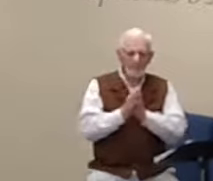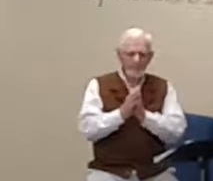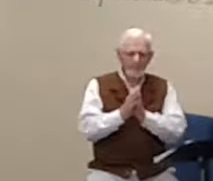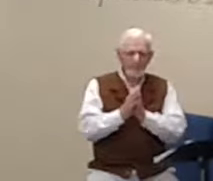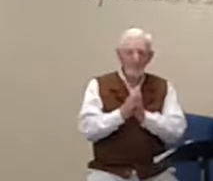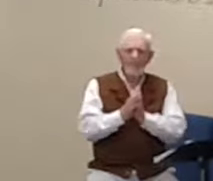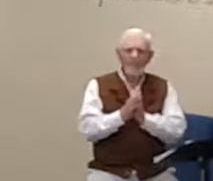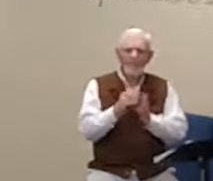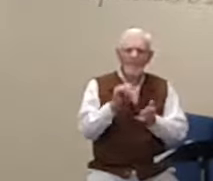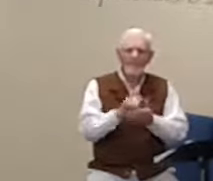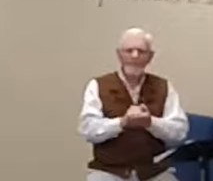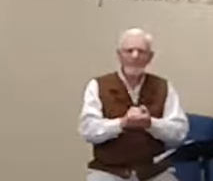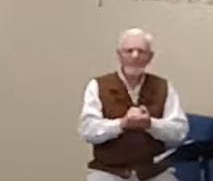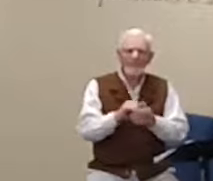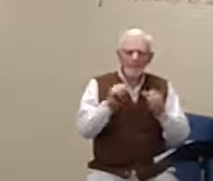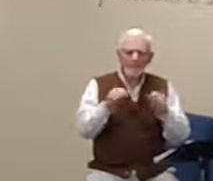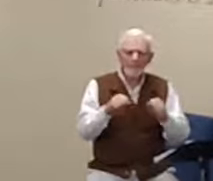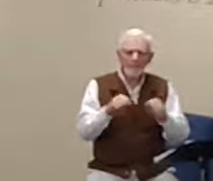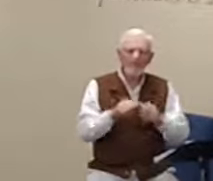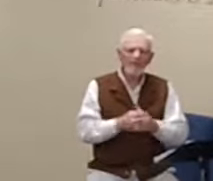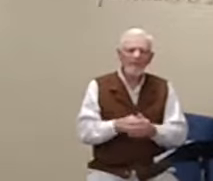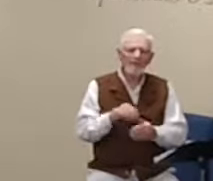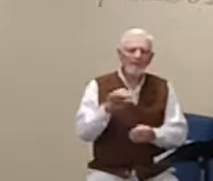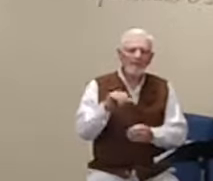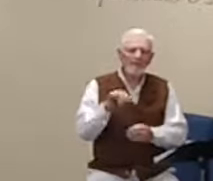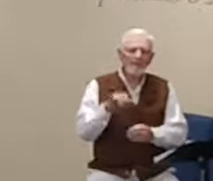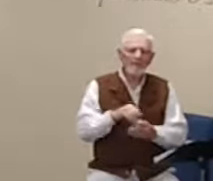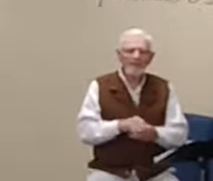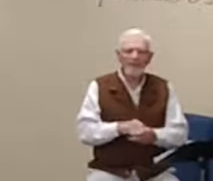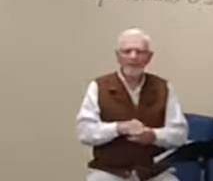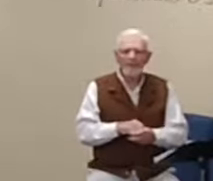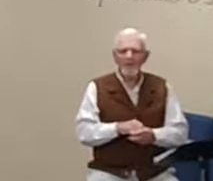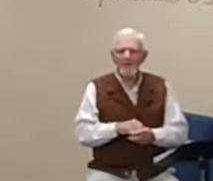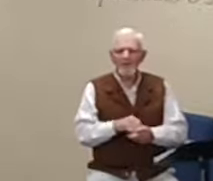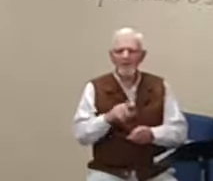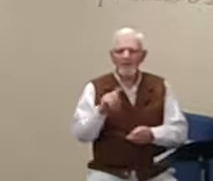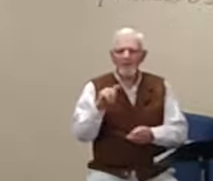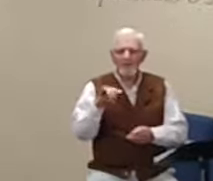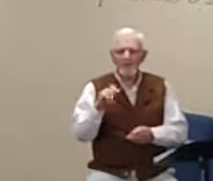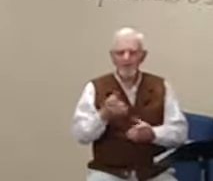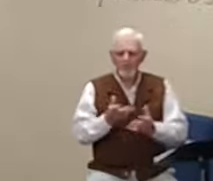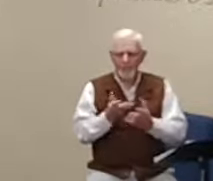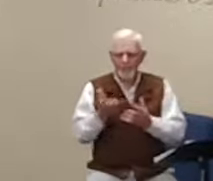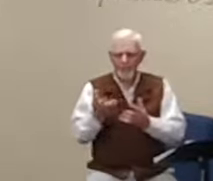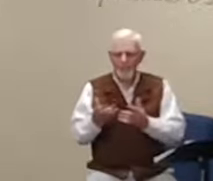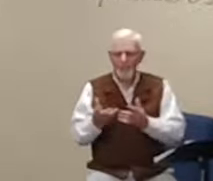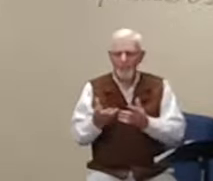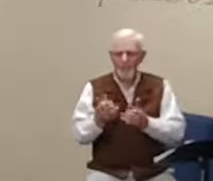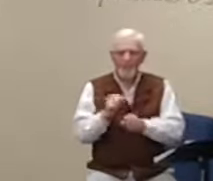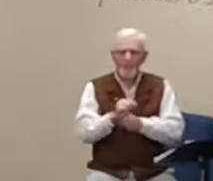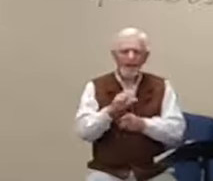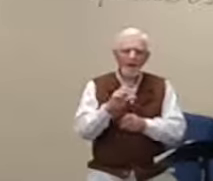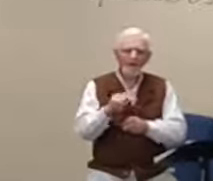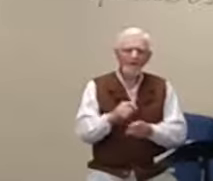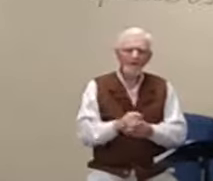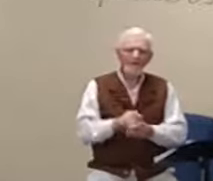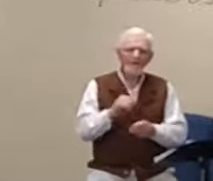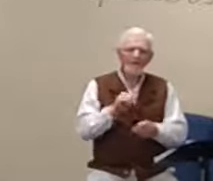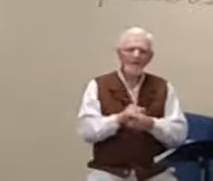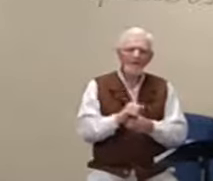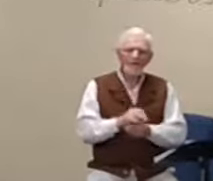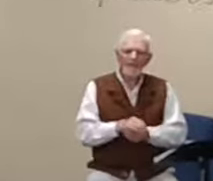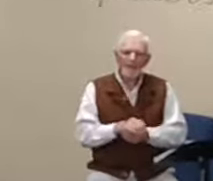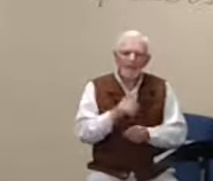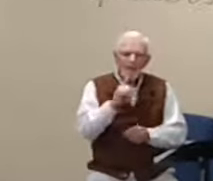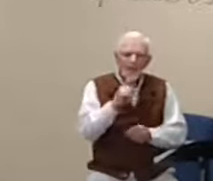according to their ability, they either say, no, it's a system that works out mostly, should anyways, work out the guys that